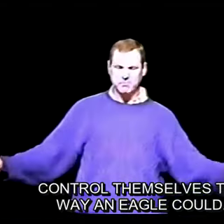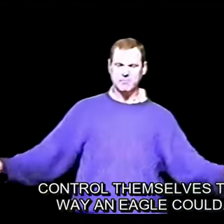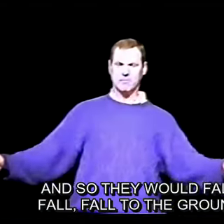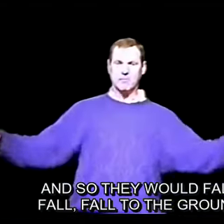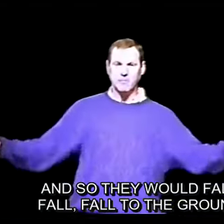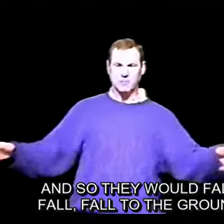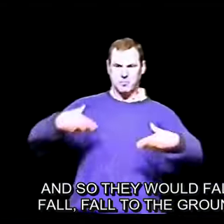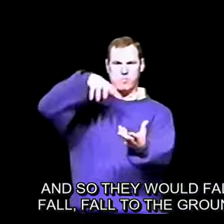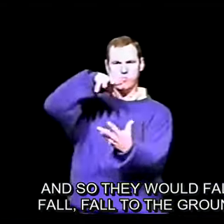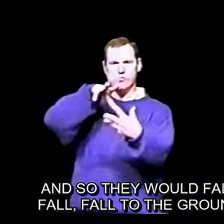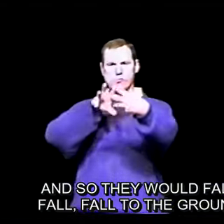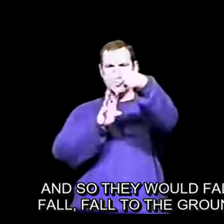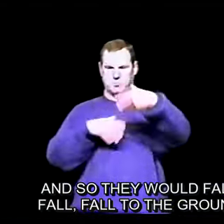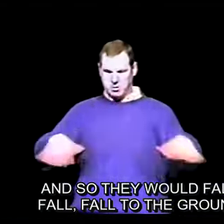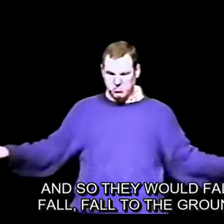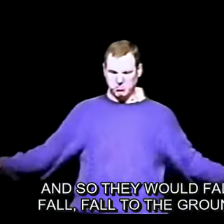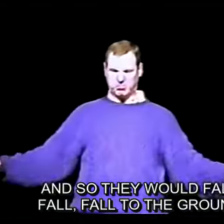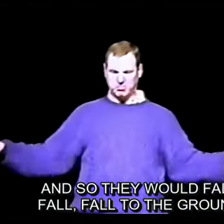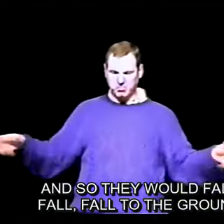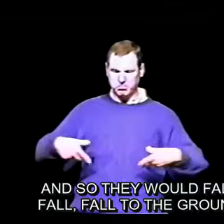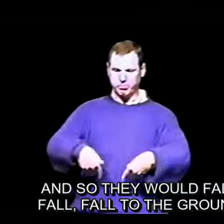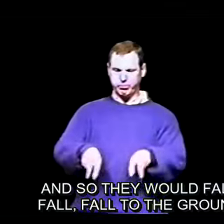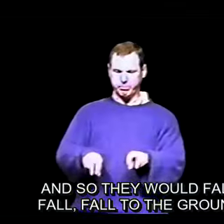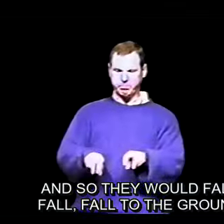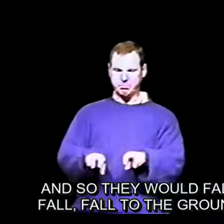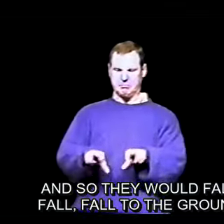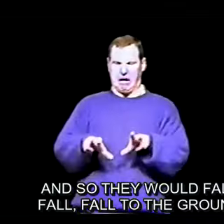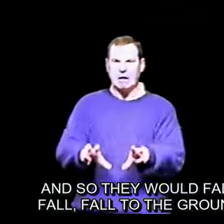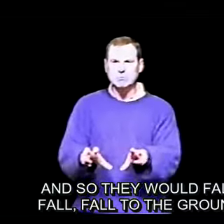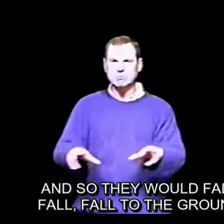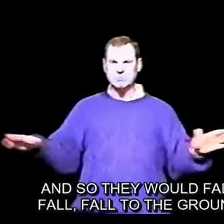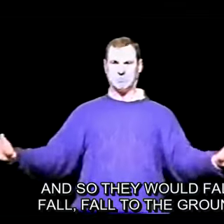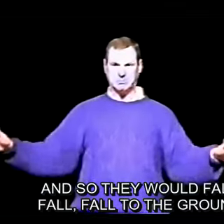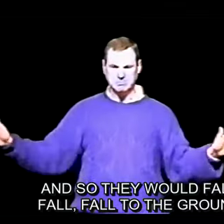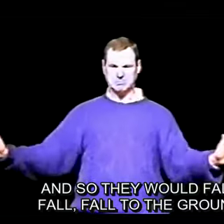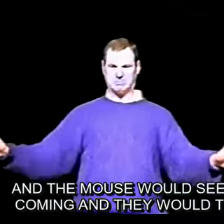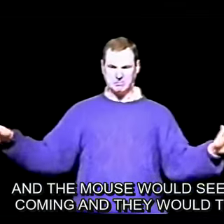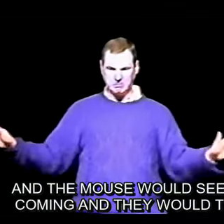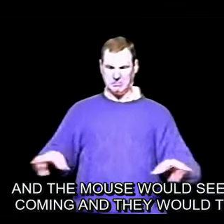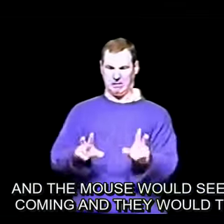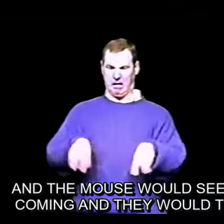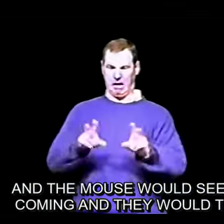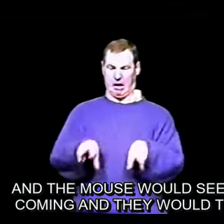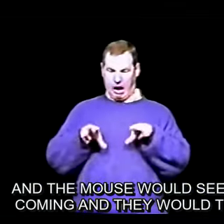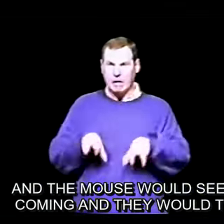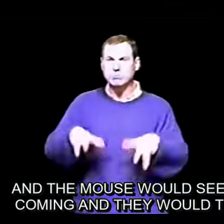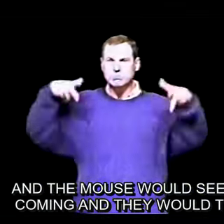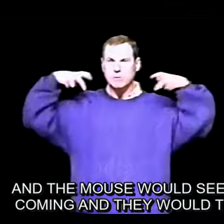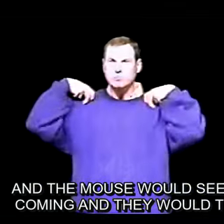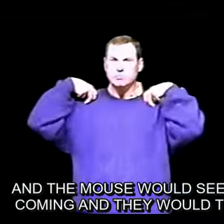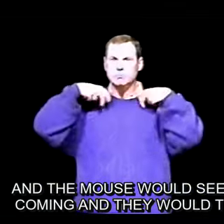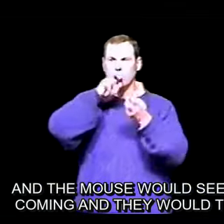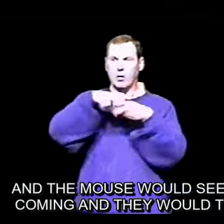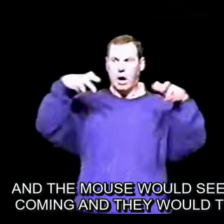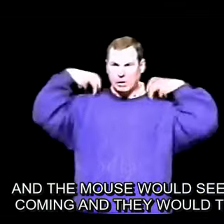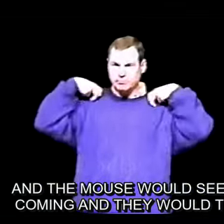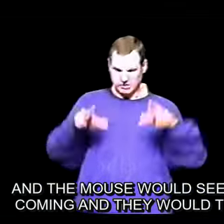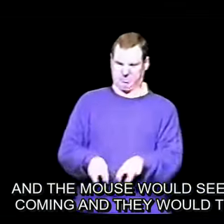they would fall to the ground, and the mouse would see them coming, and they would try to come